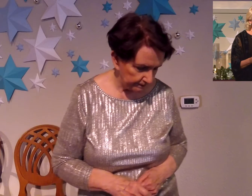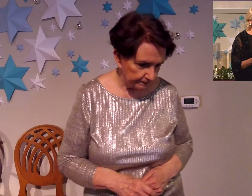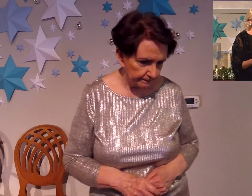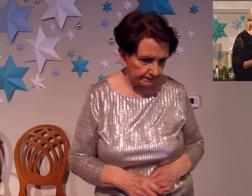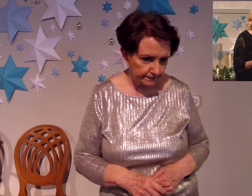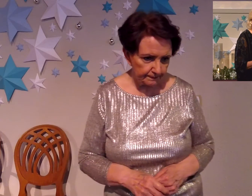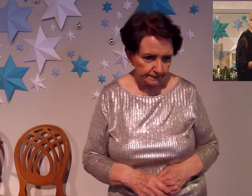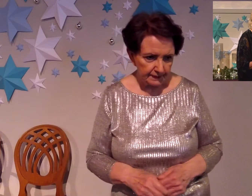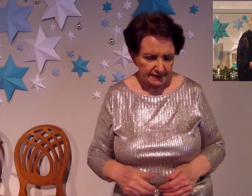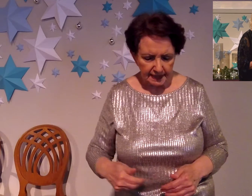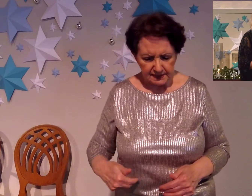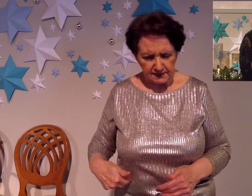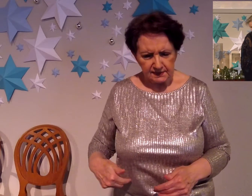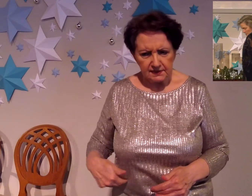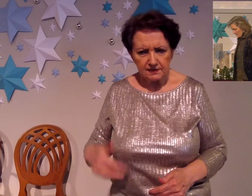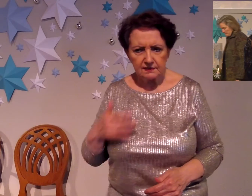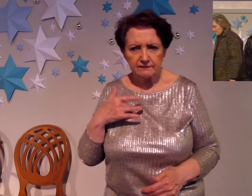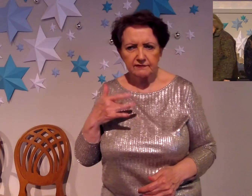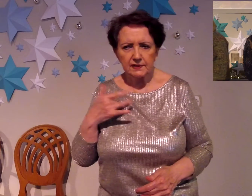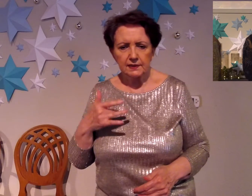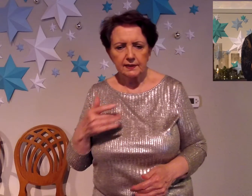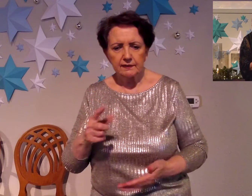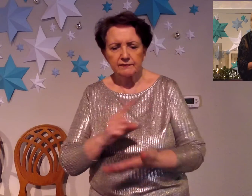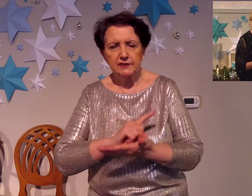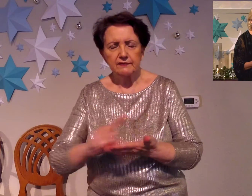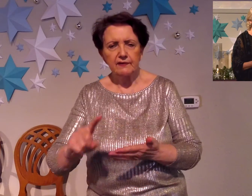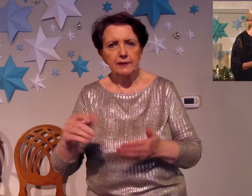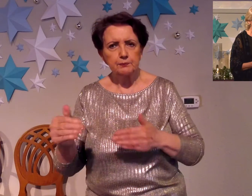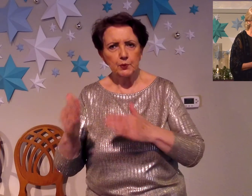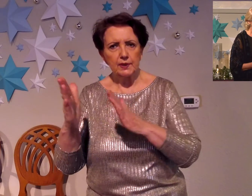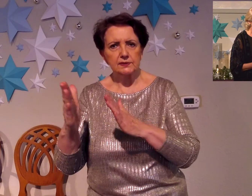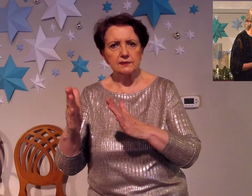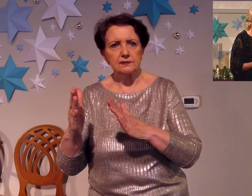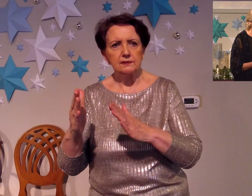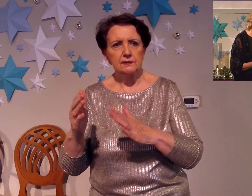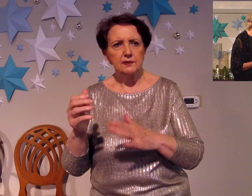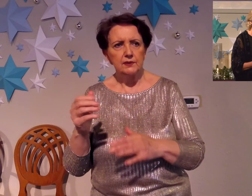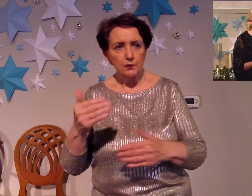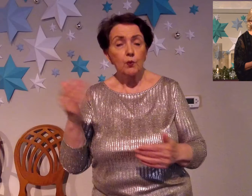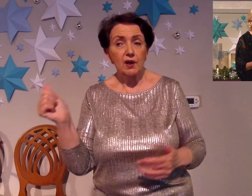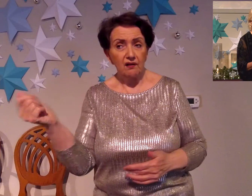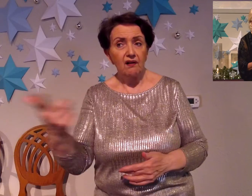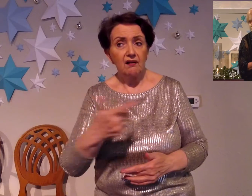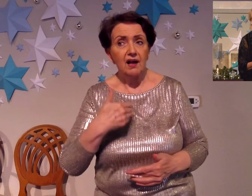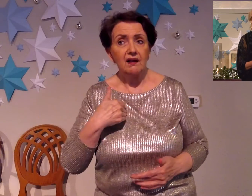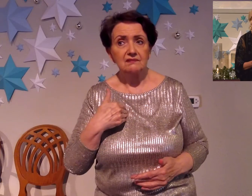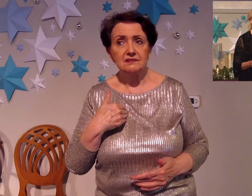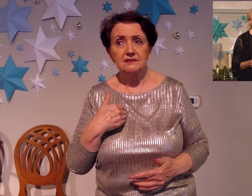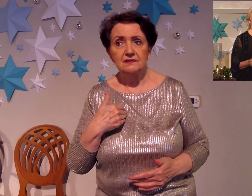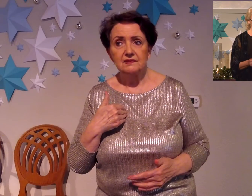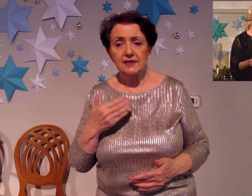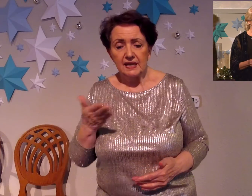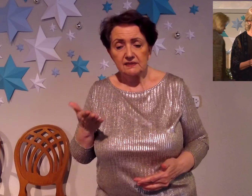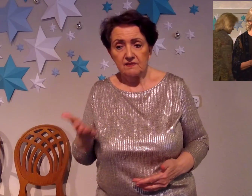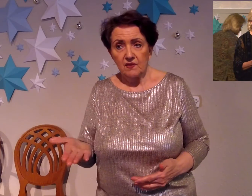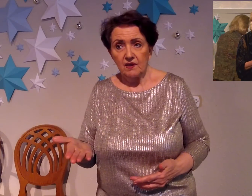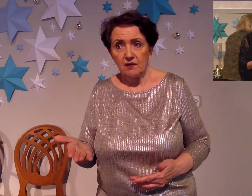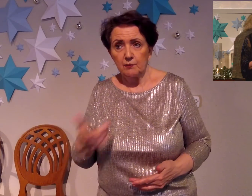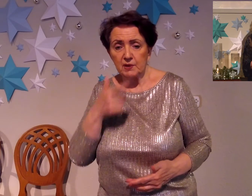That instinctive sense of the divine presence, which is inherent to us all, is there because it is